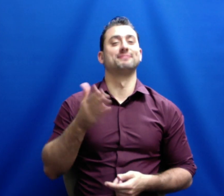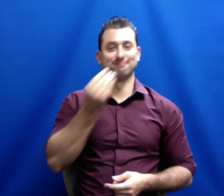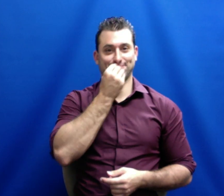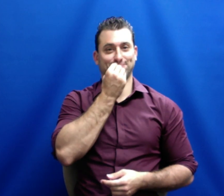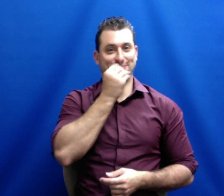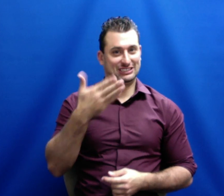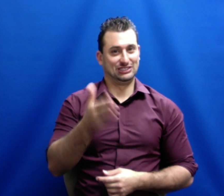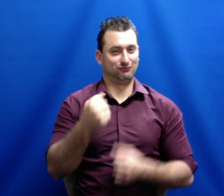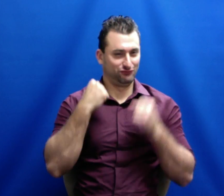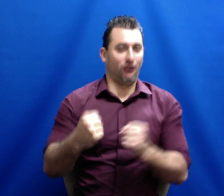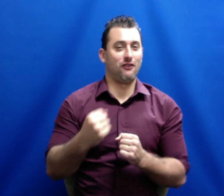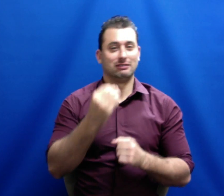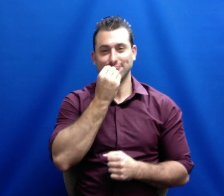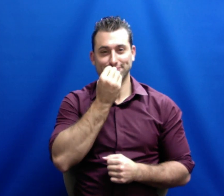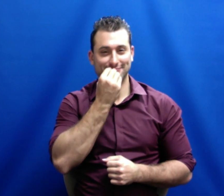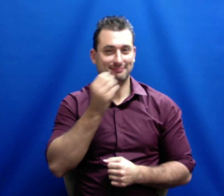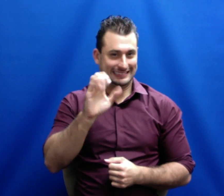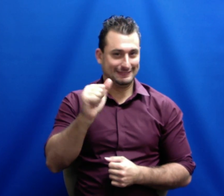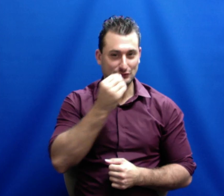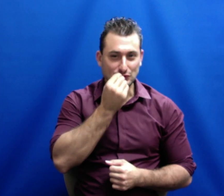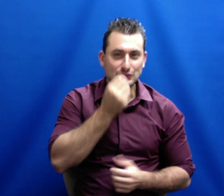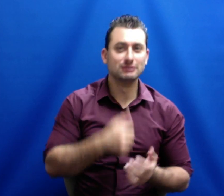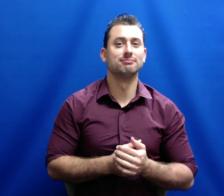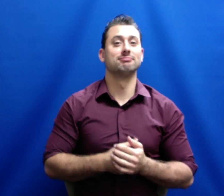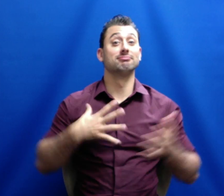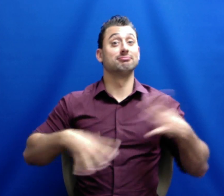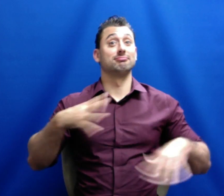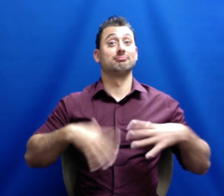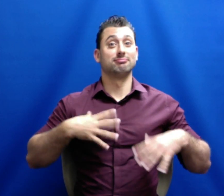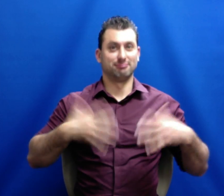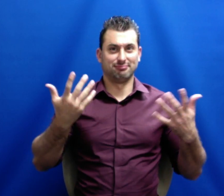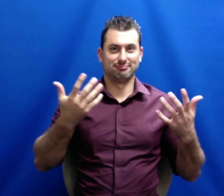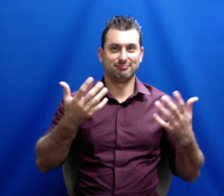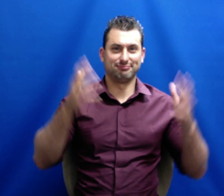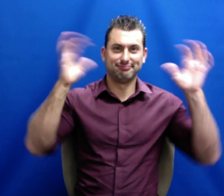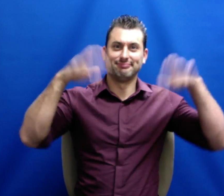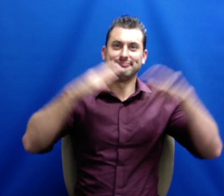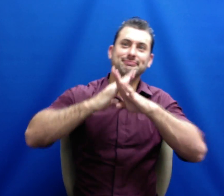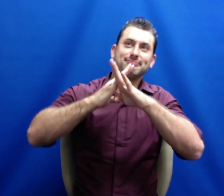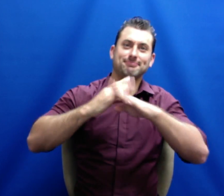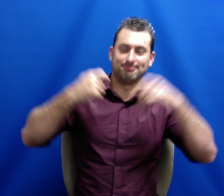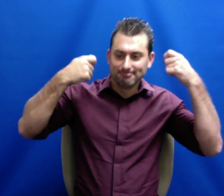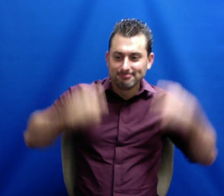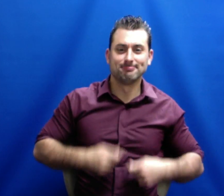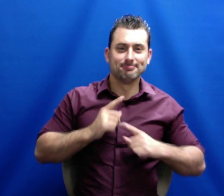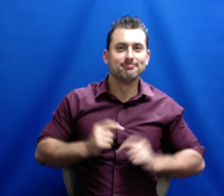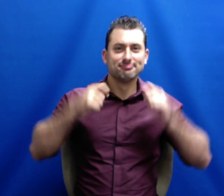eating fish, lots of seafood. Their clothing is mainly focused on keeping rain